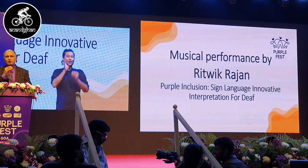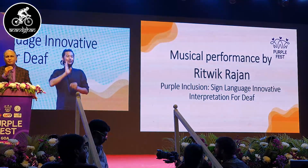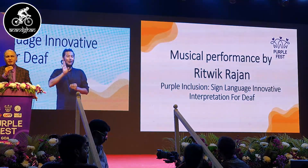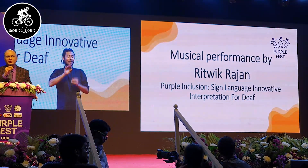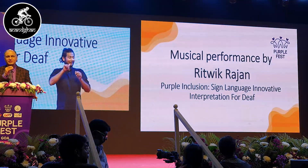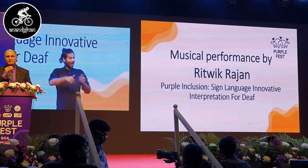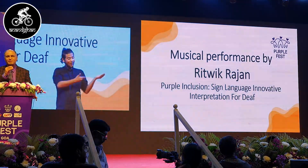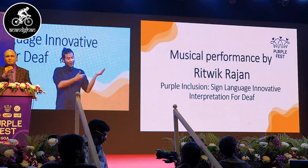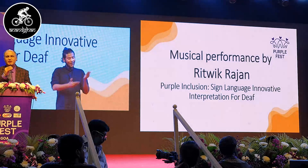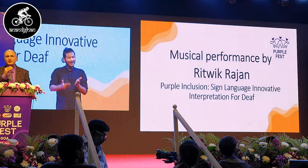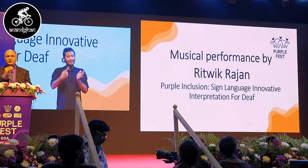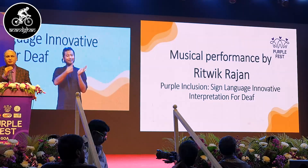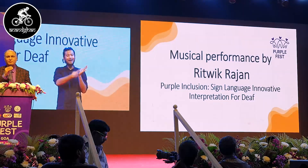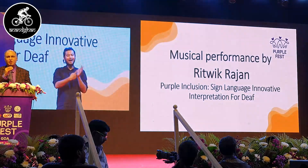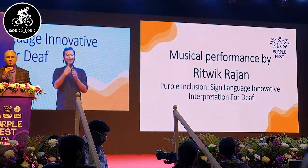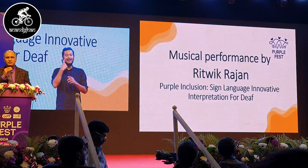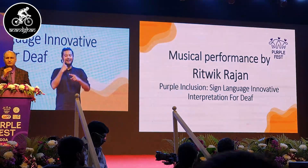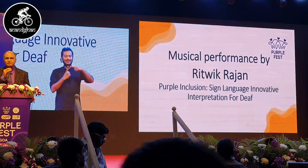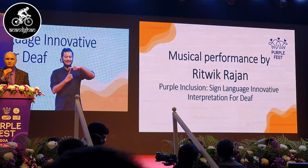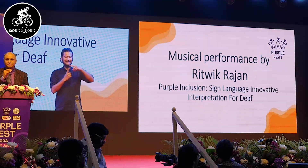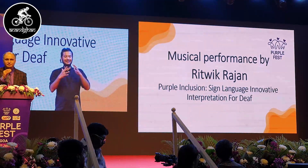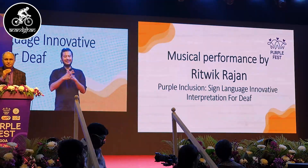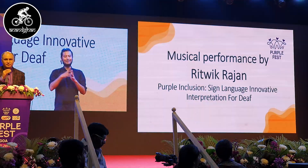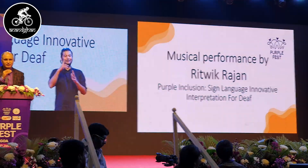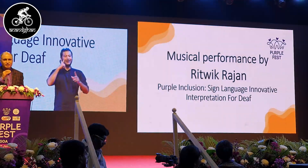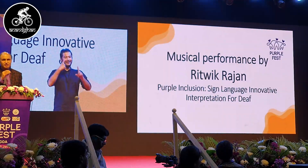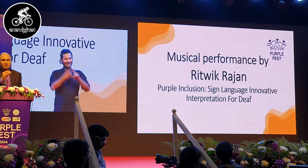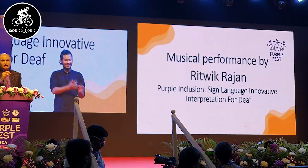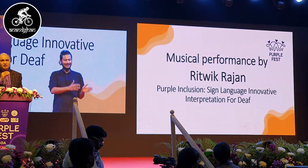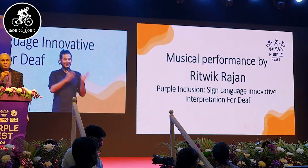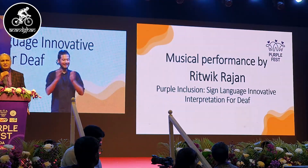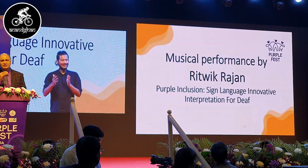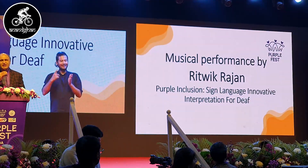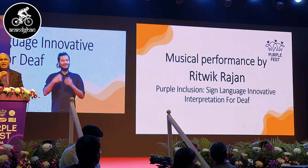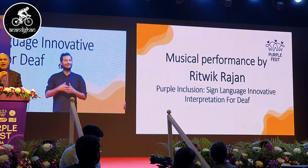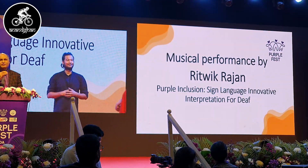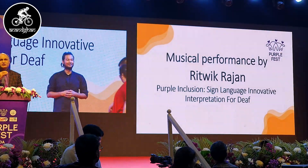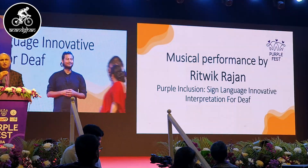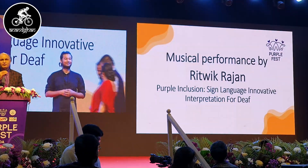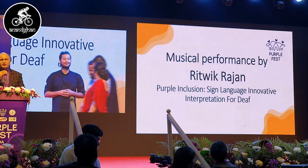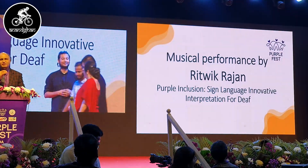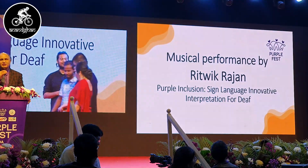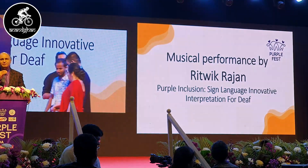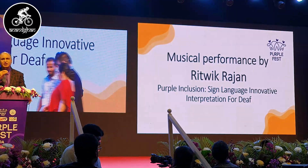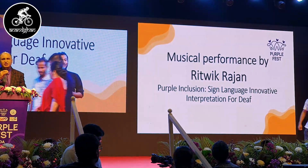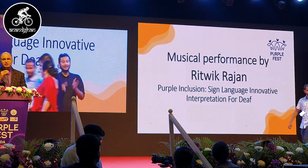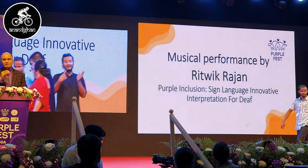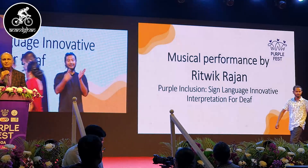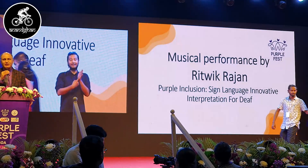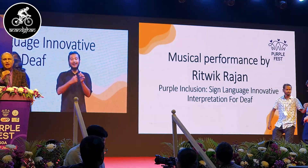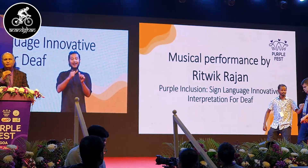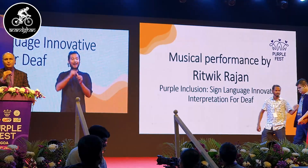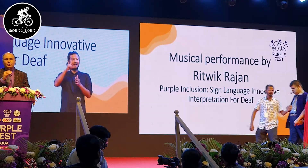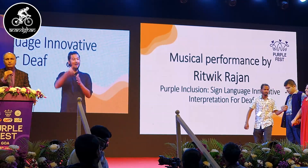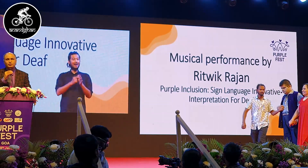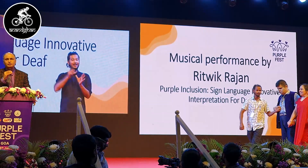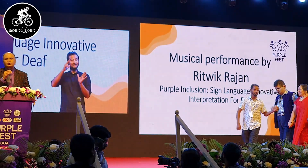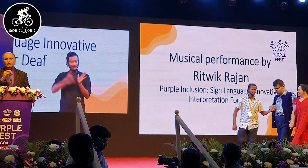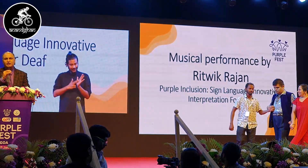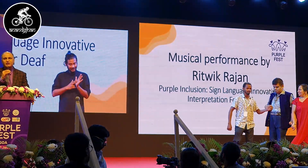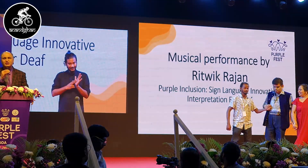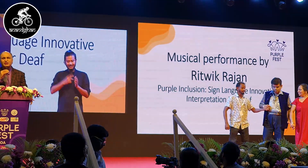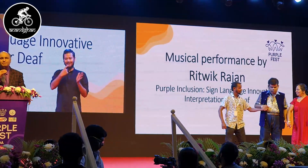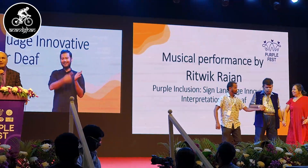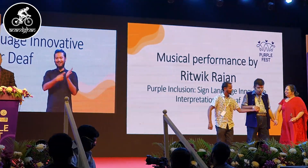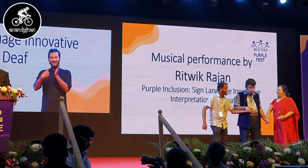a song. Please give him a big round of applause. The sign language innovative interpretation will be done for those